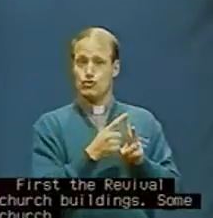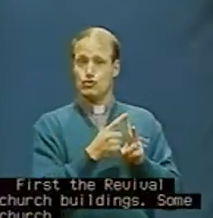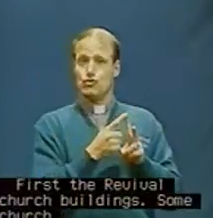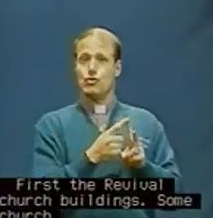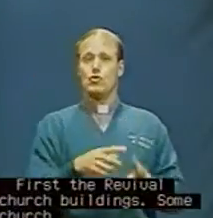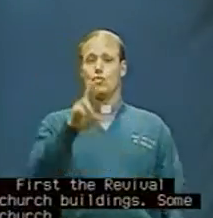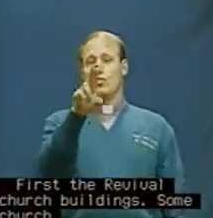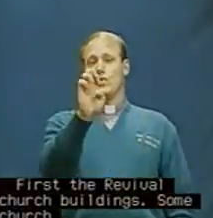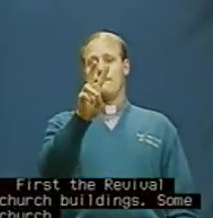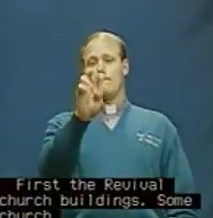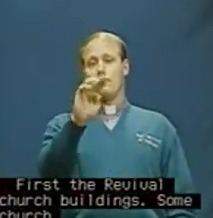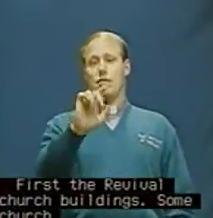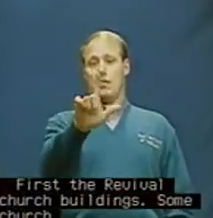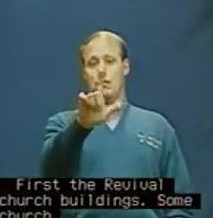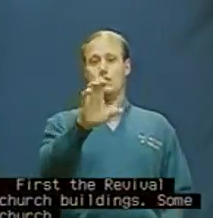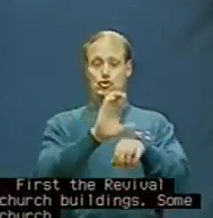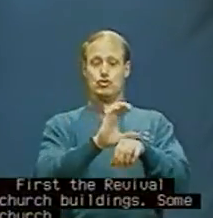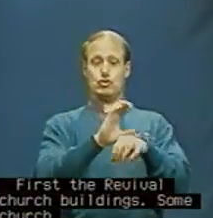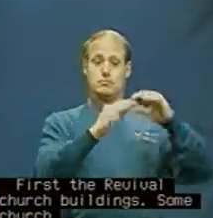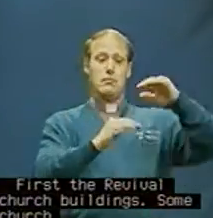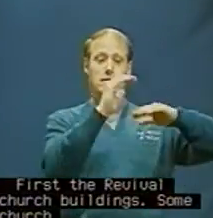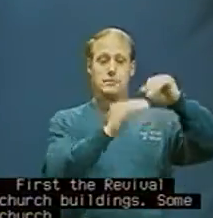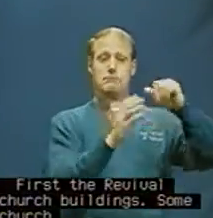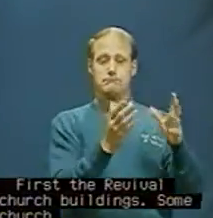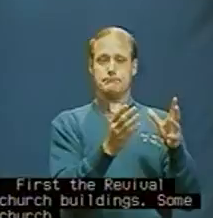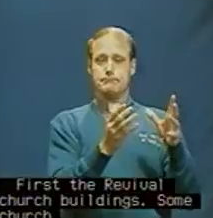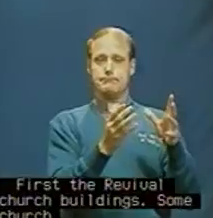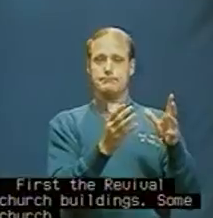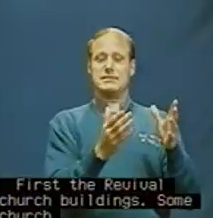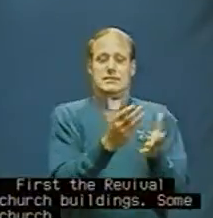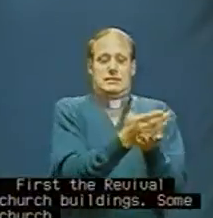First, the revival church buildings. Some church